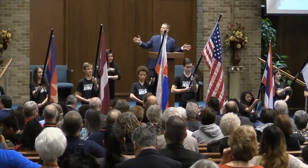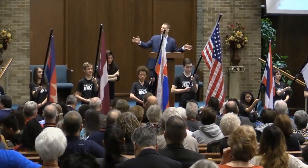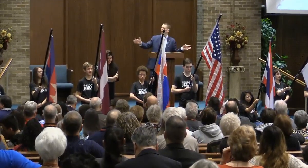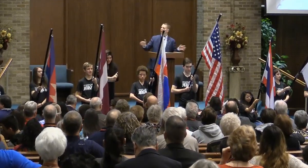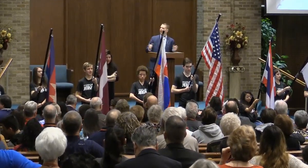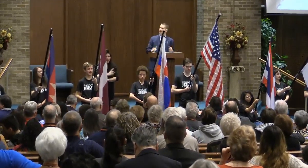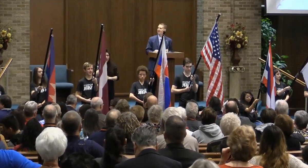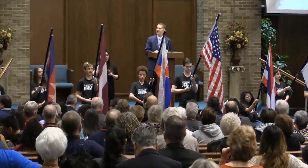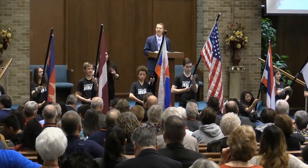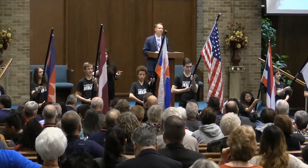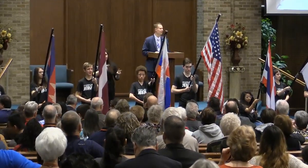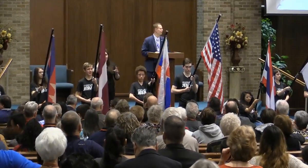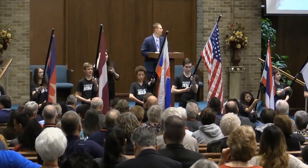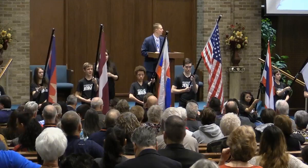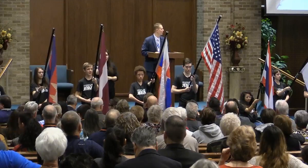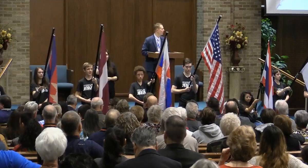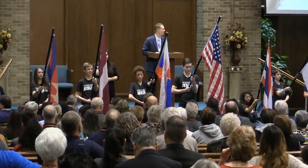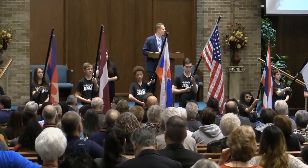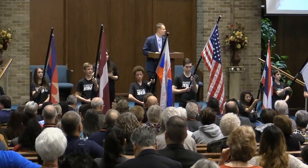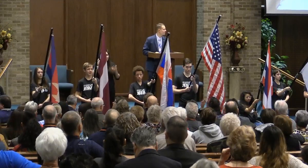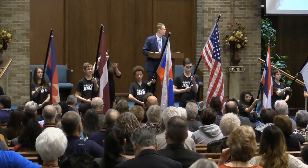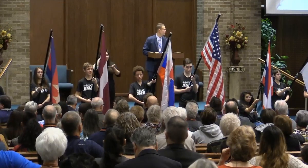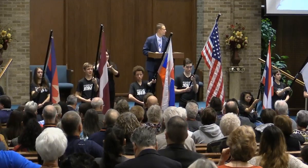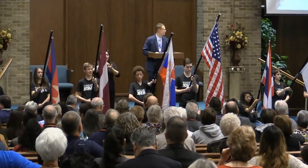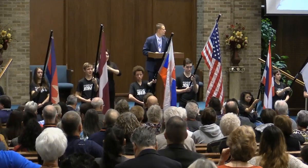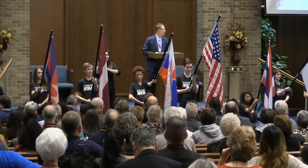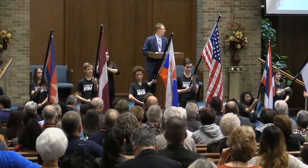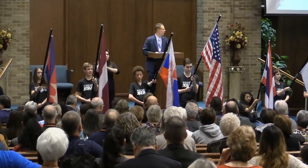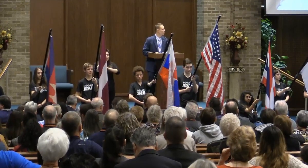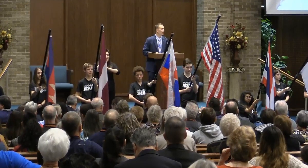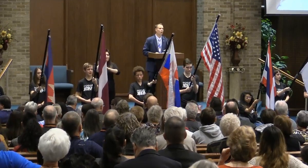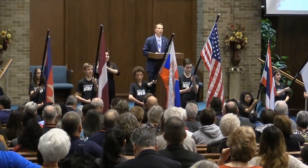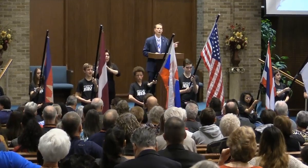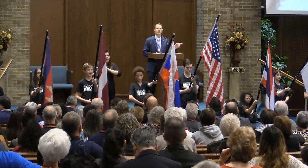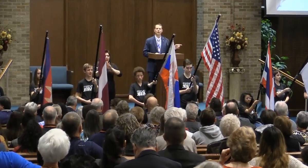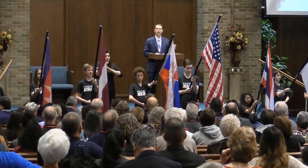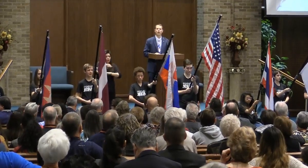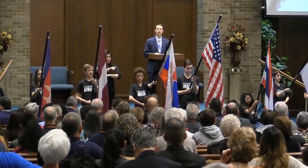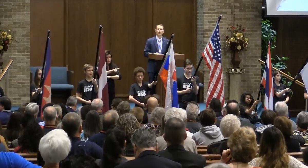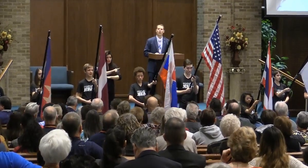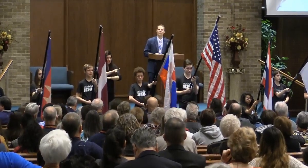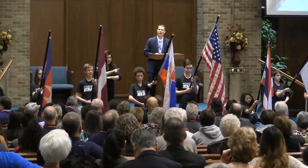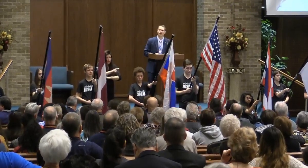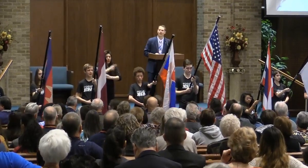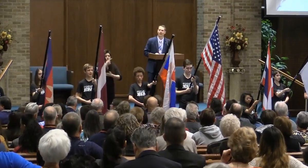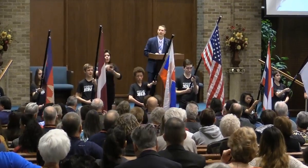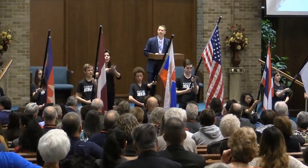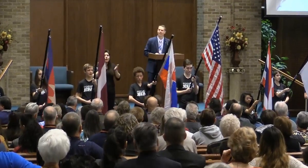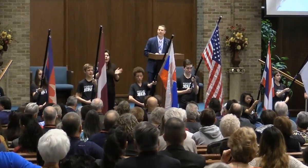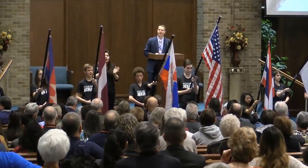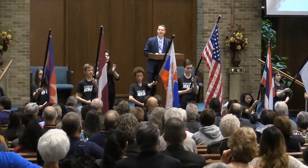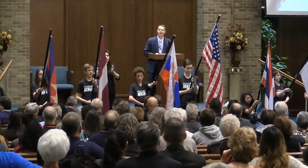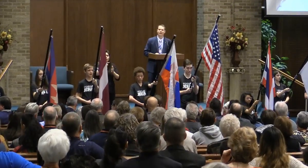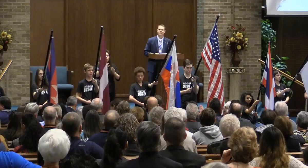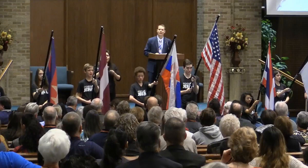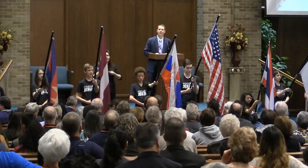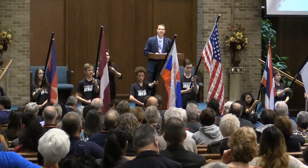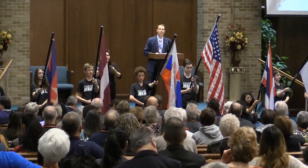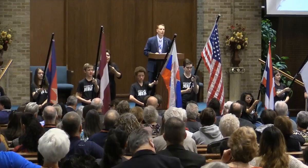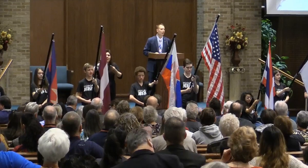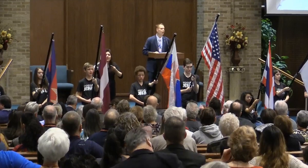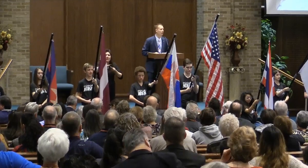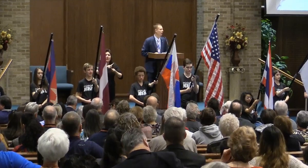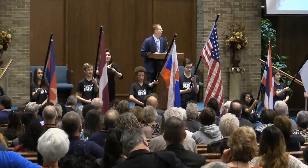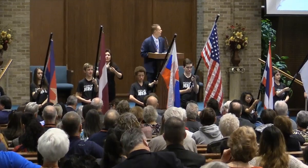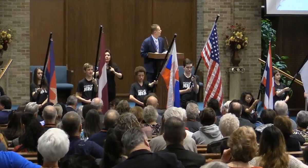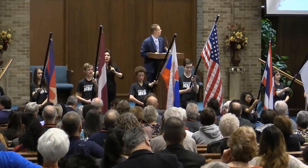these young men and women standing before you, what encouragement are you going to give them